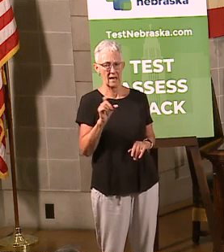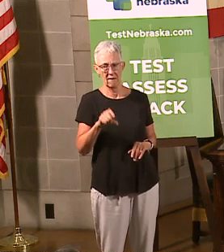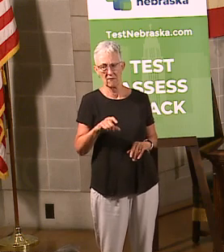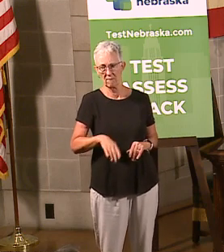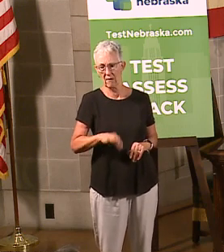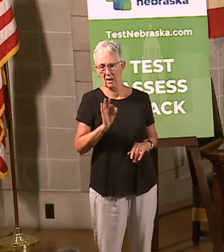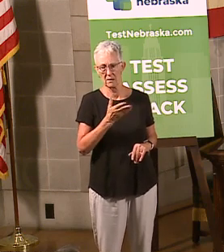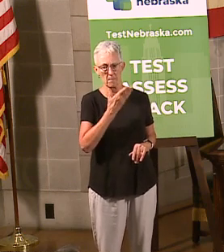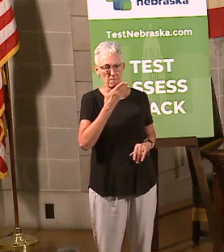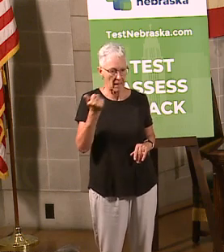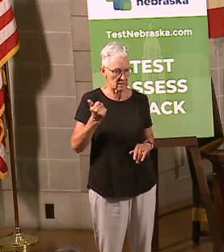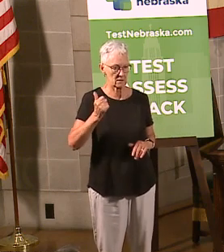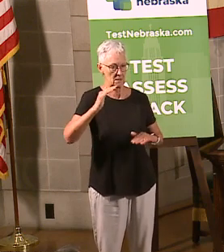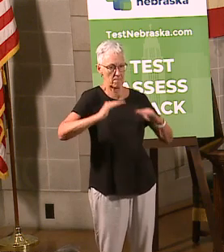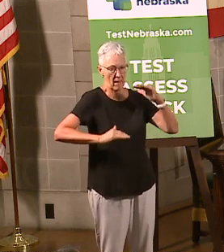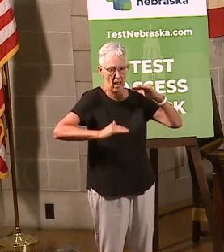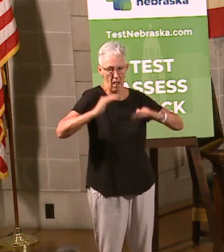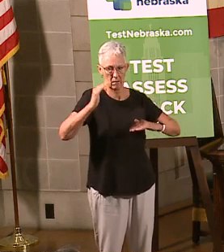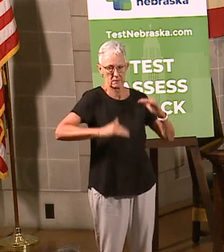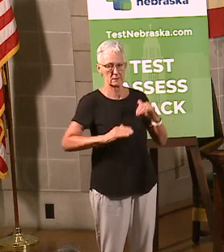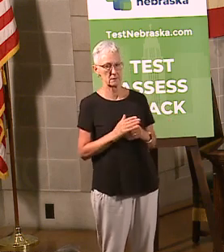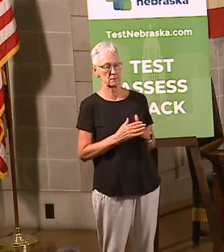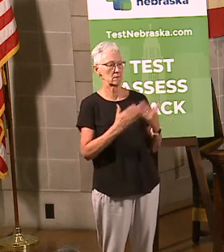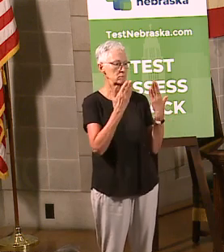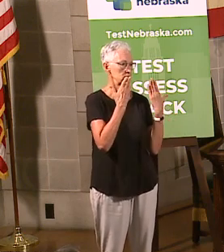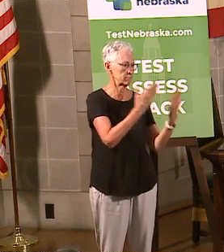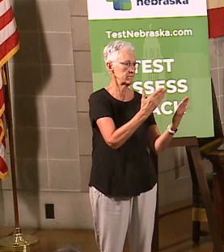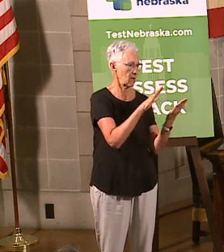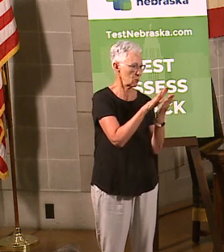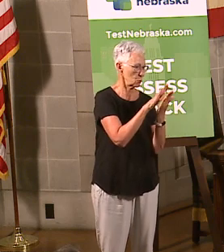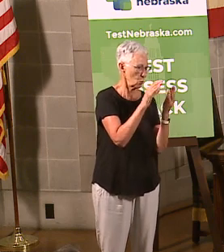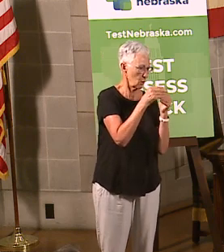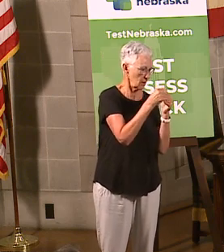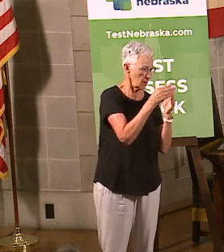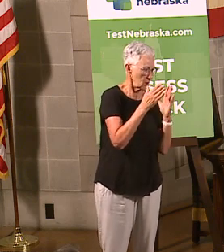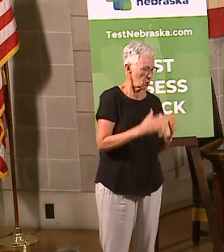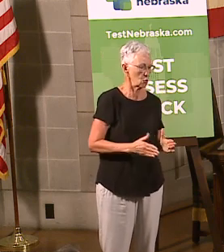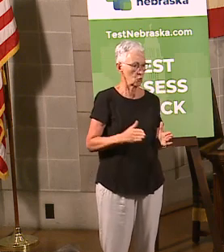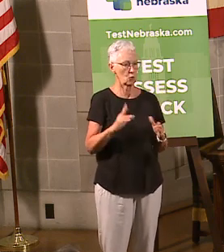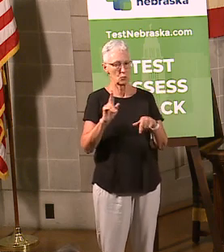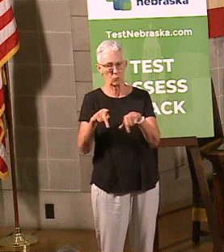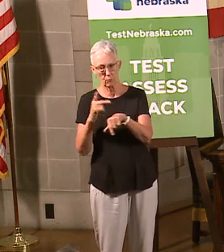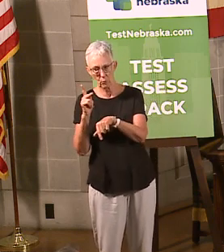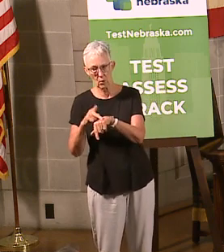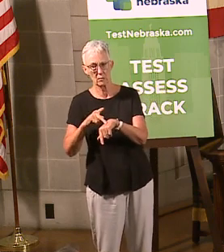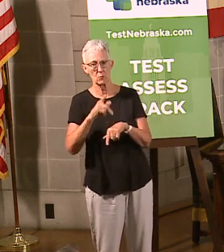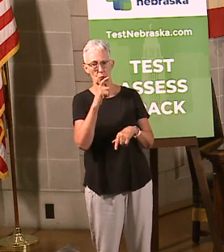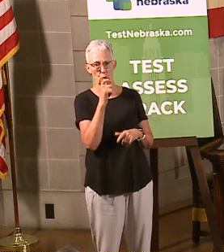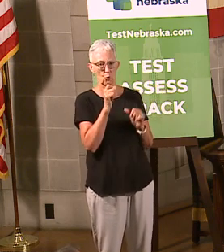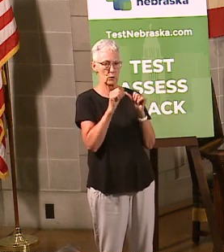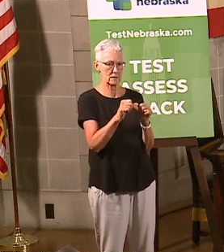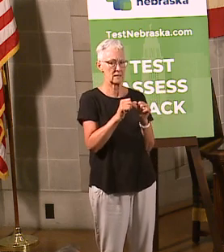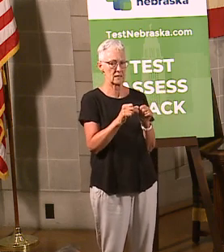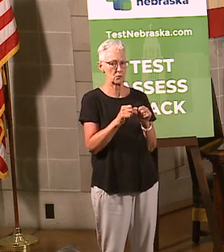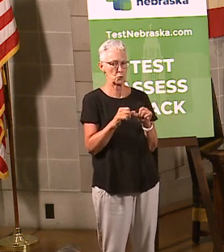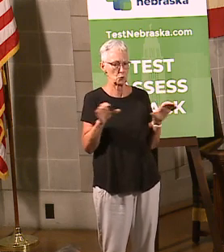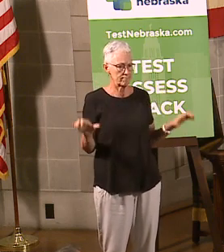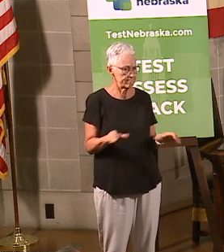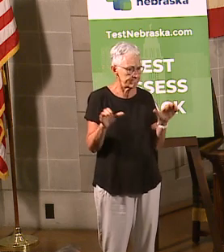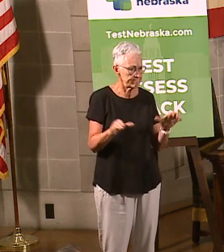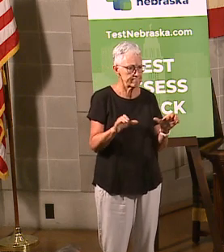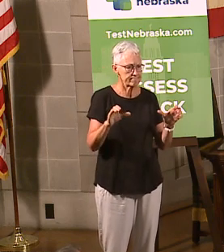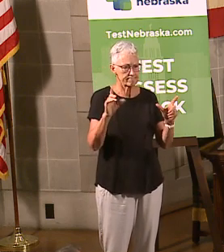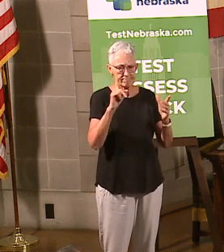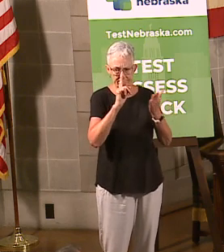absolutely critical. So thanks to all the school leaders, superintendents, principals, others that continue to do this work. I know there's probably yet